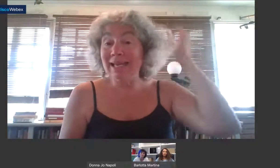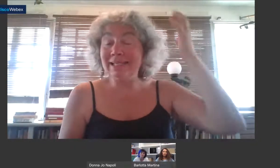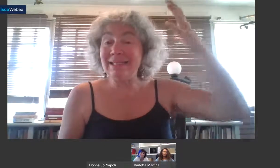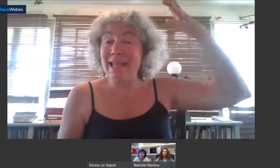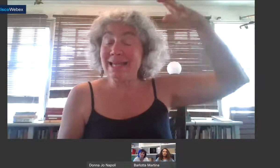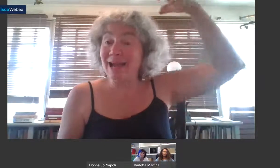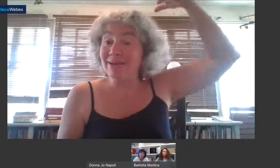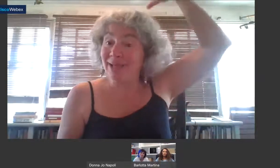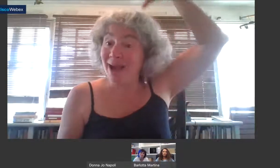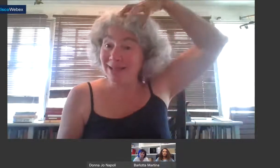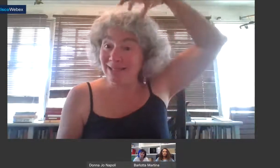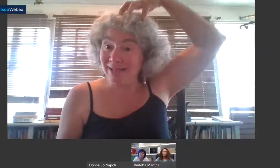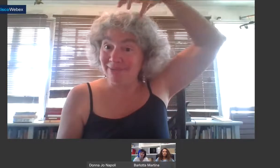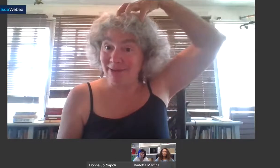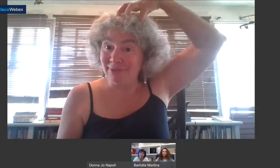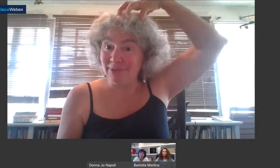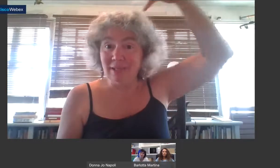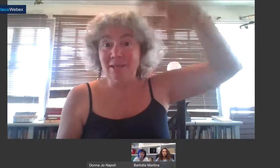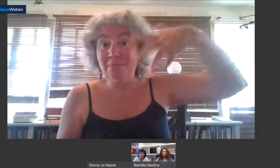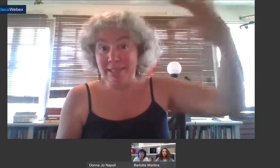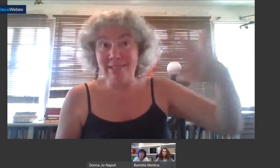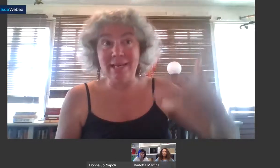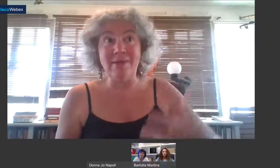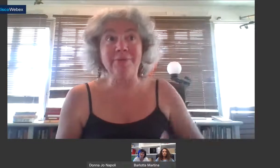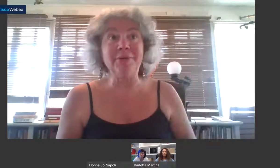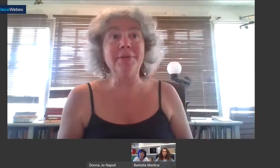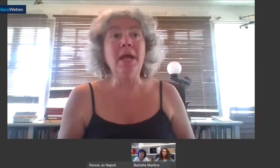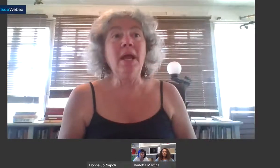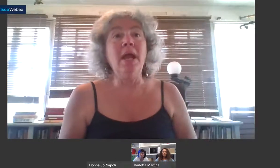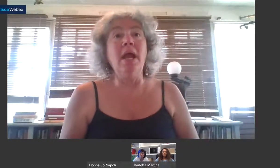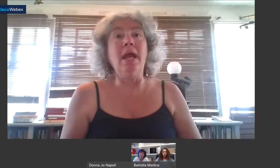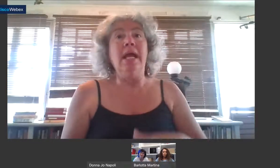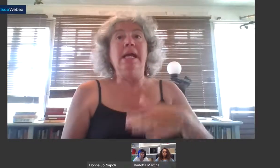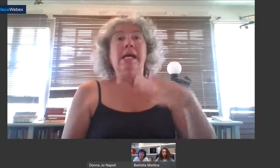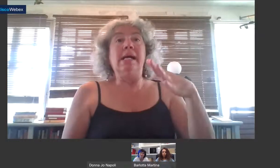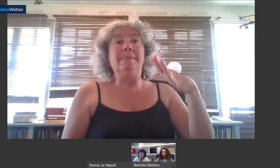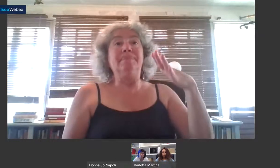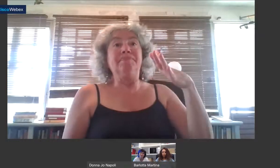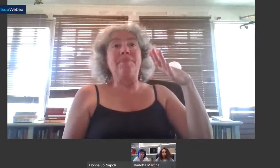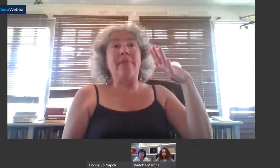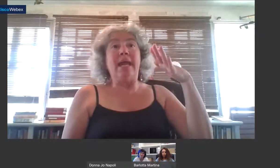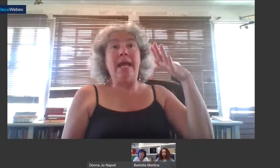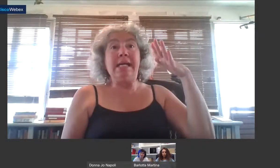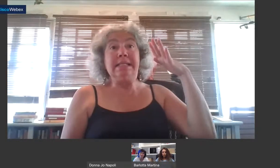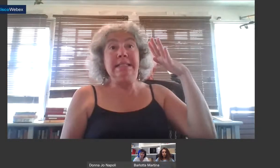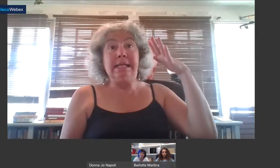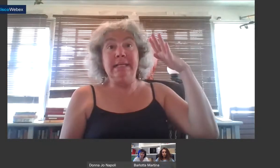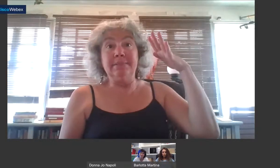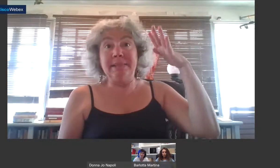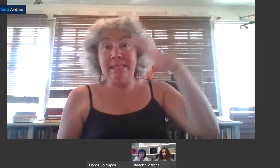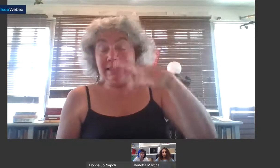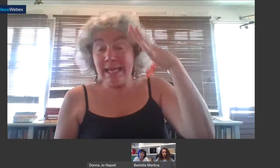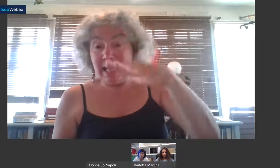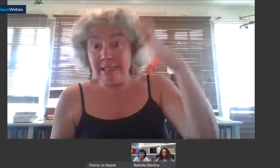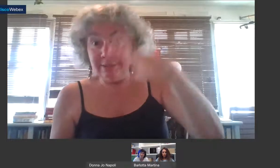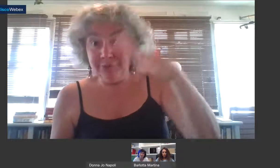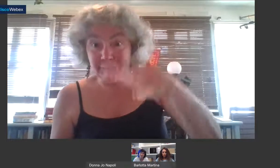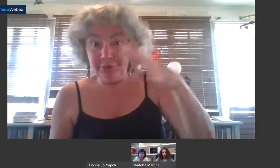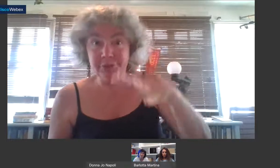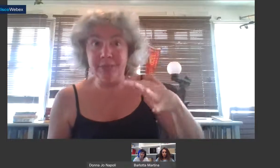it's a kind of cognitive effort, but it's an effort. And but that's not the full story.